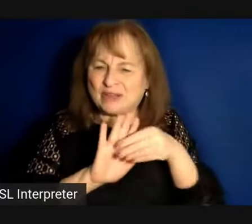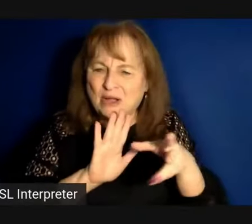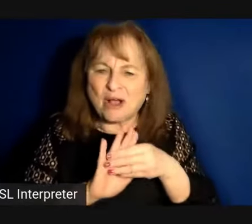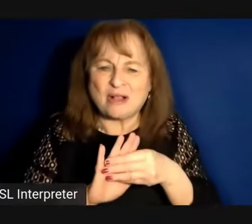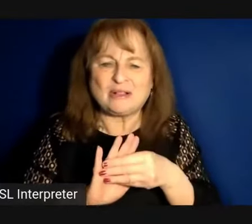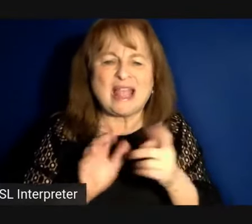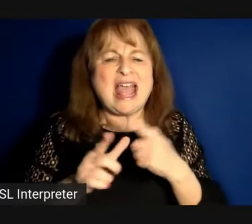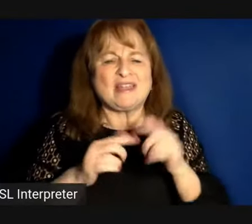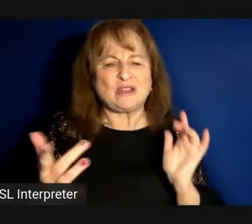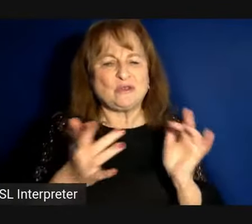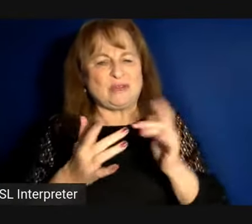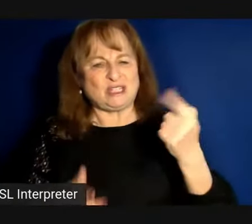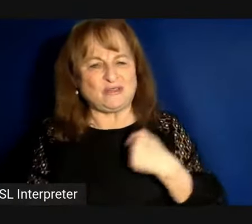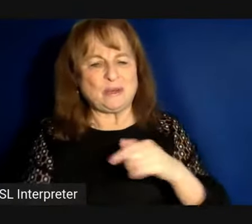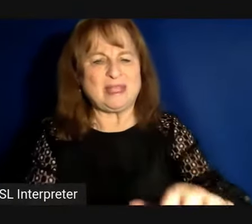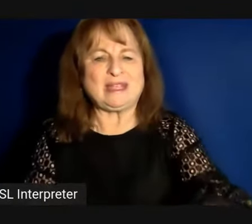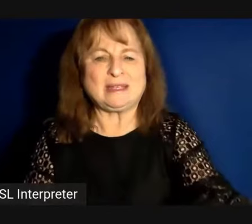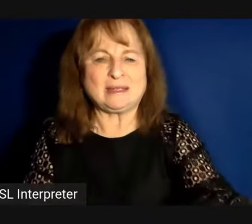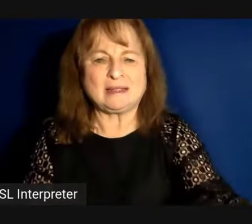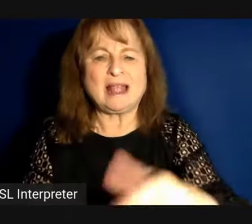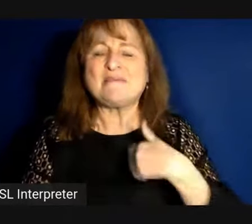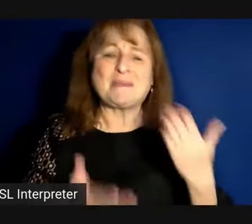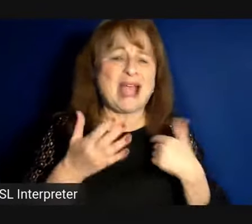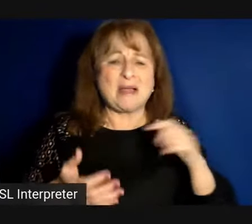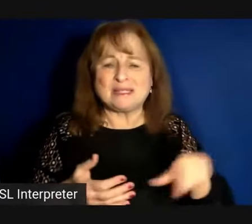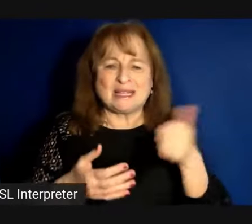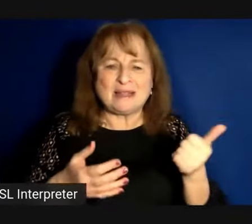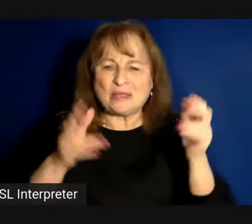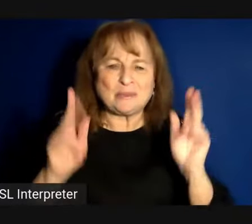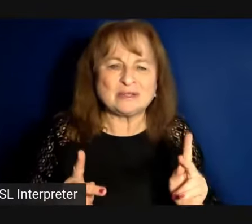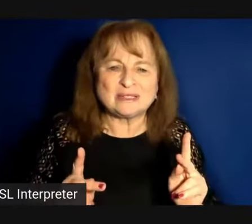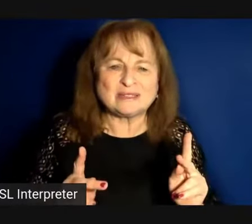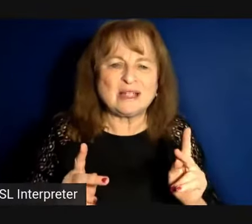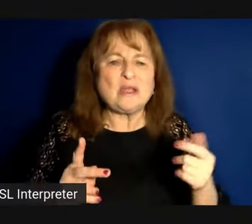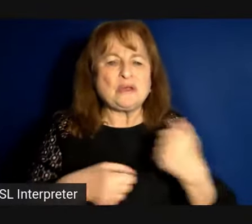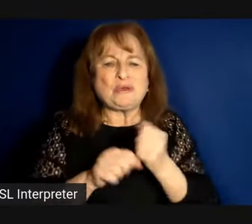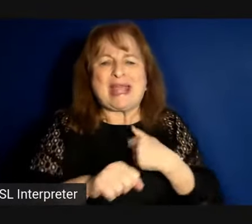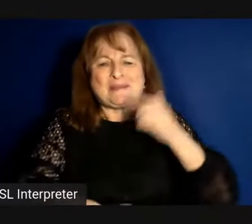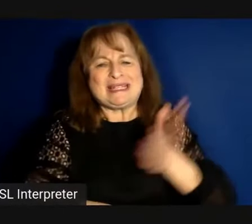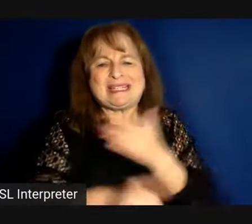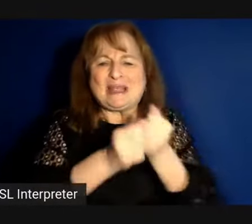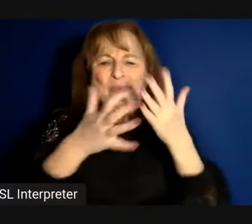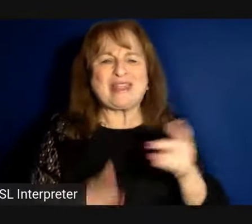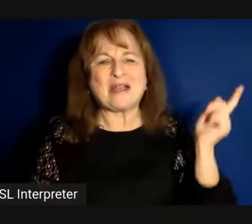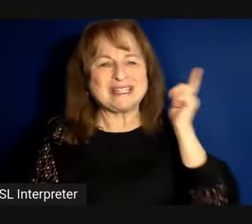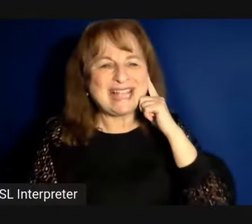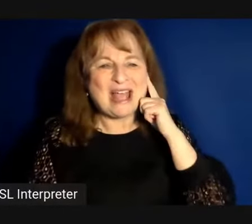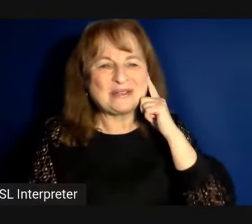and then you reach for me like I could have been another man you make me sing without a sound